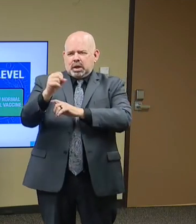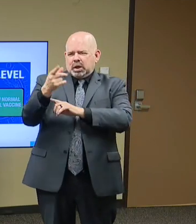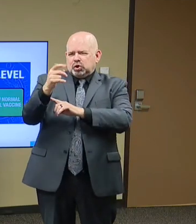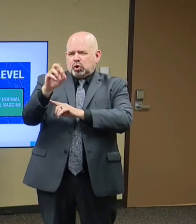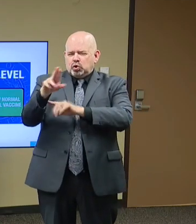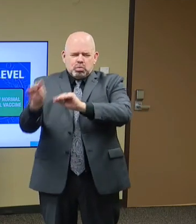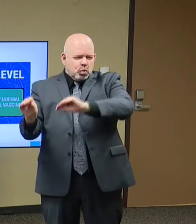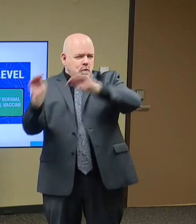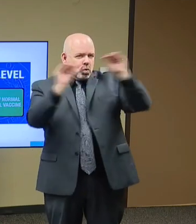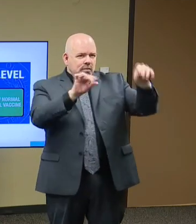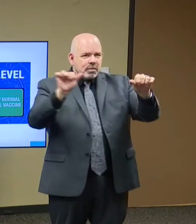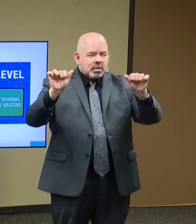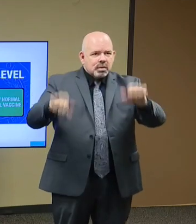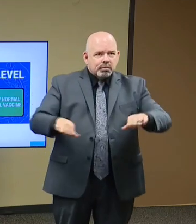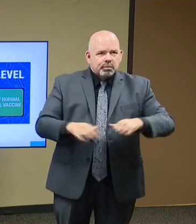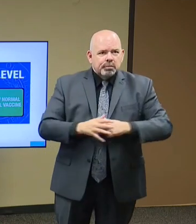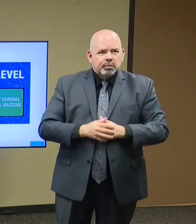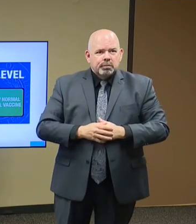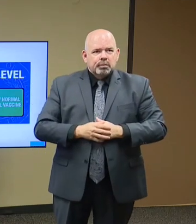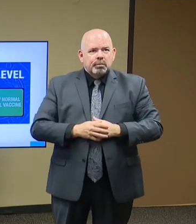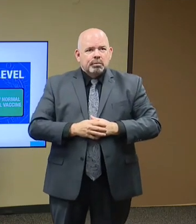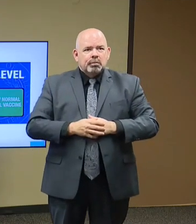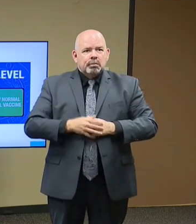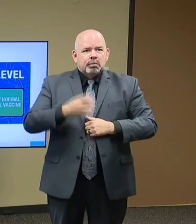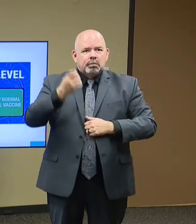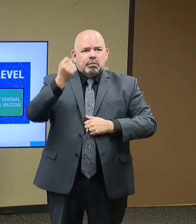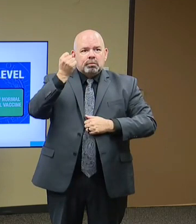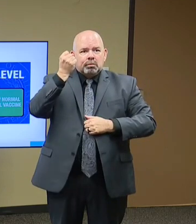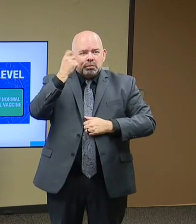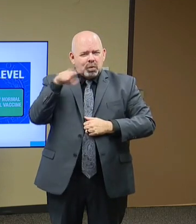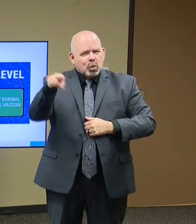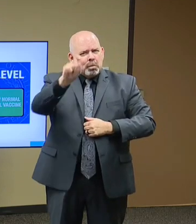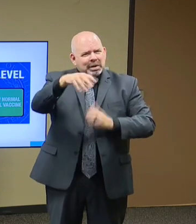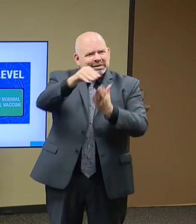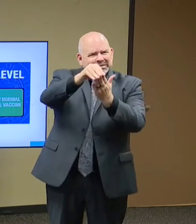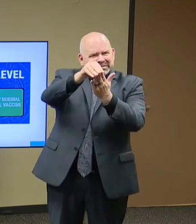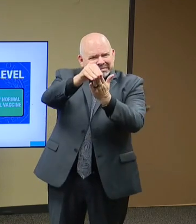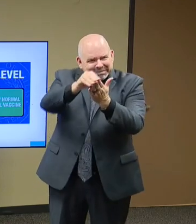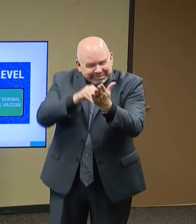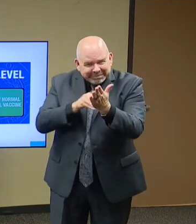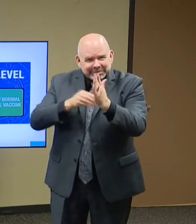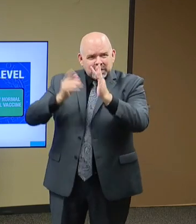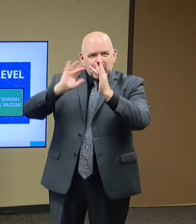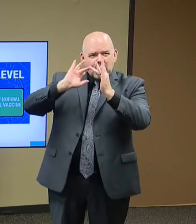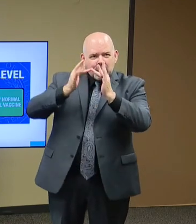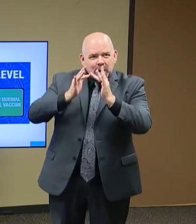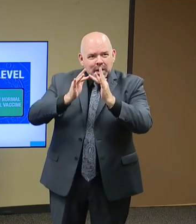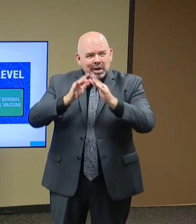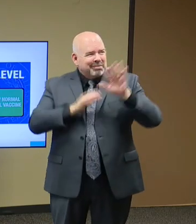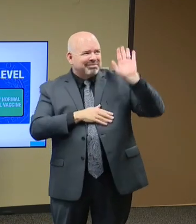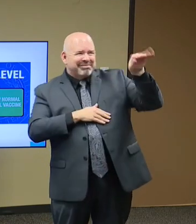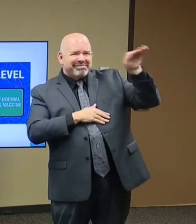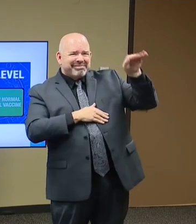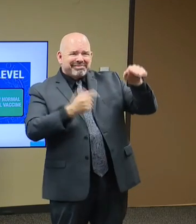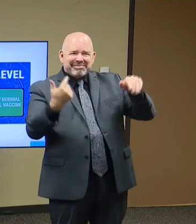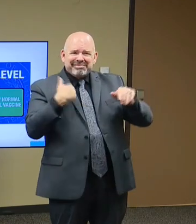to prove that they made an effort to receive government assistance and they could not afford rent. And this will take effect on Friday through the